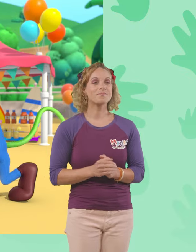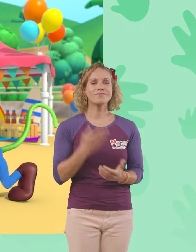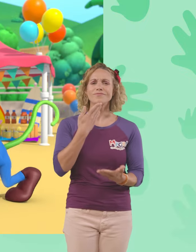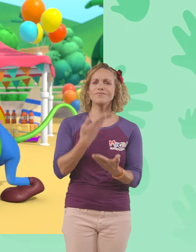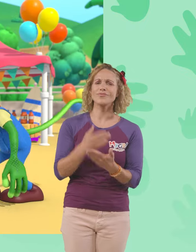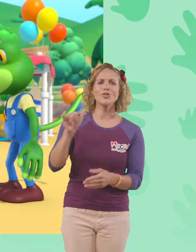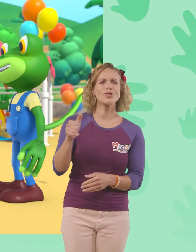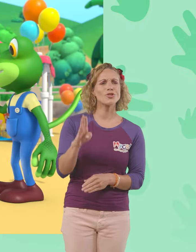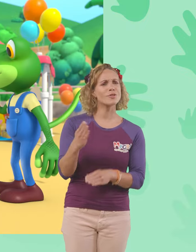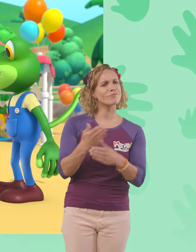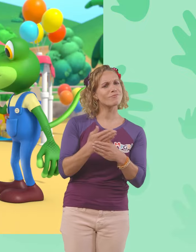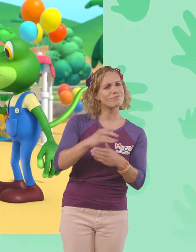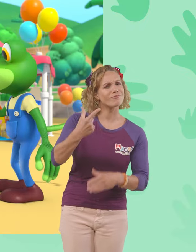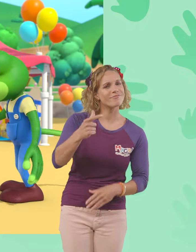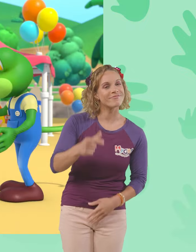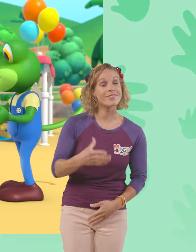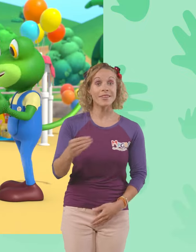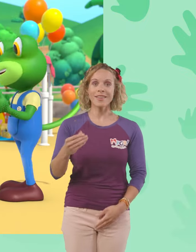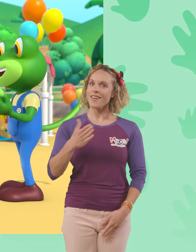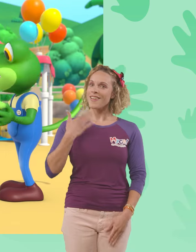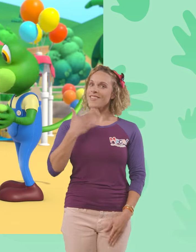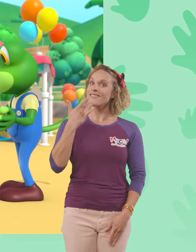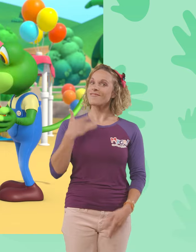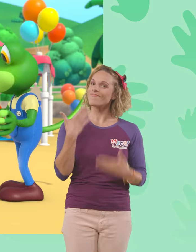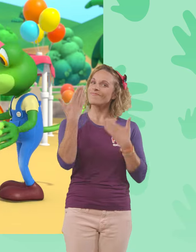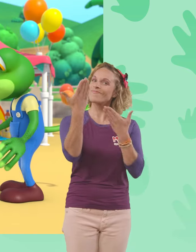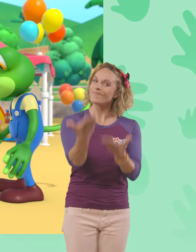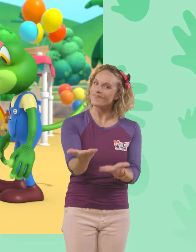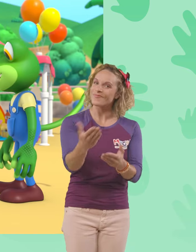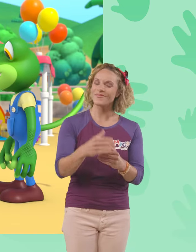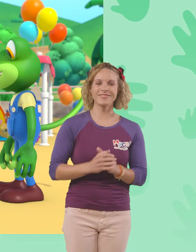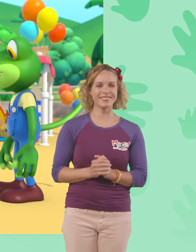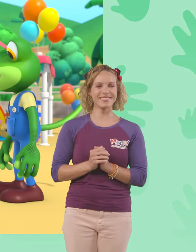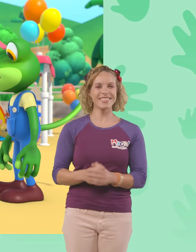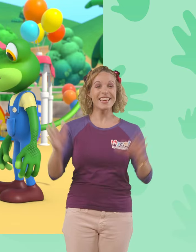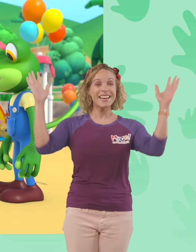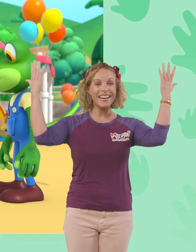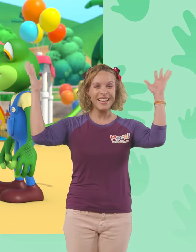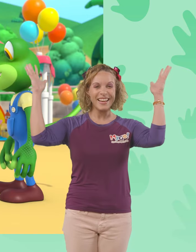Well done for sharing, Green. And happy birthday to you.